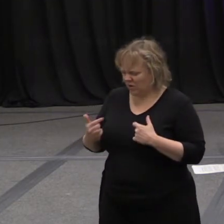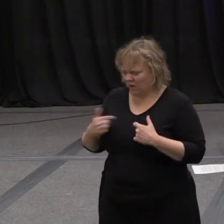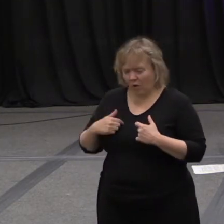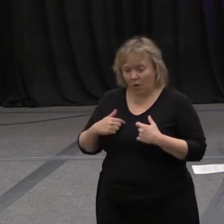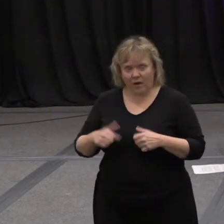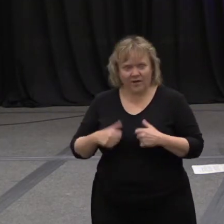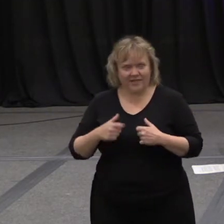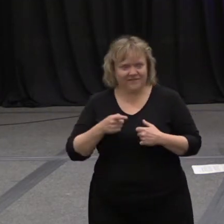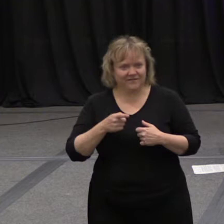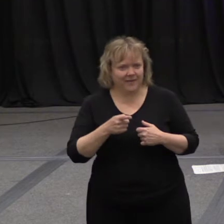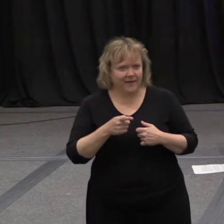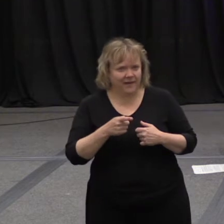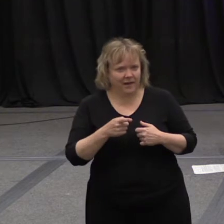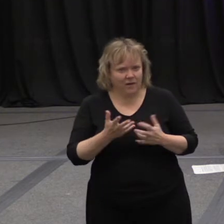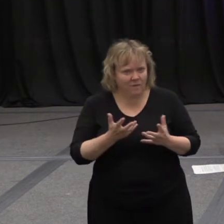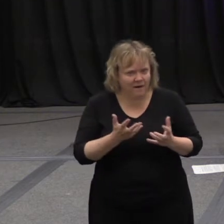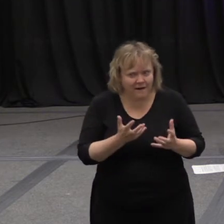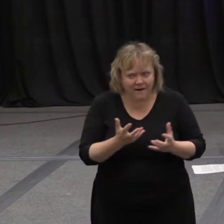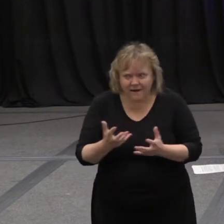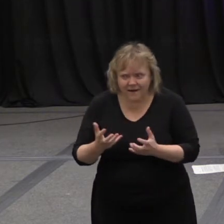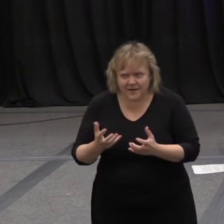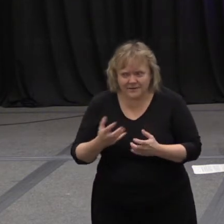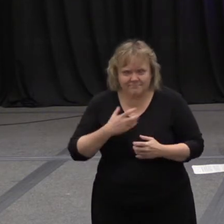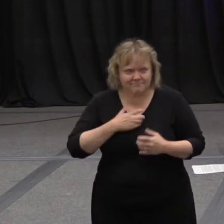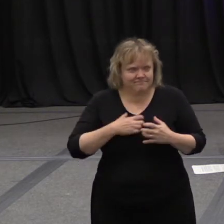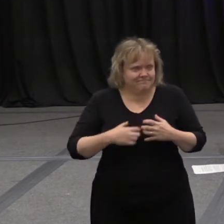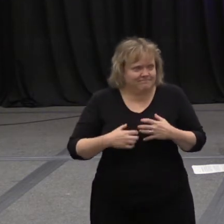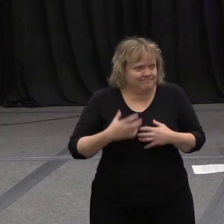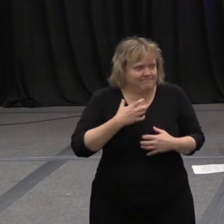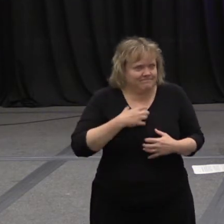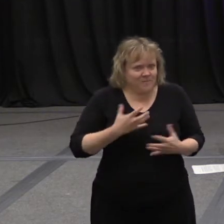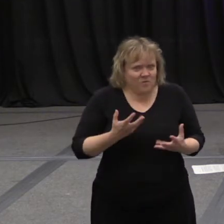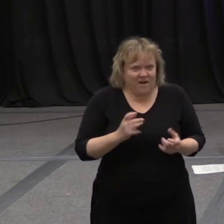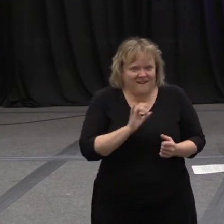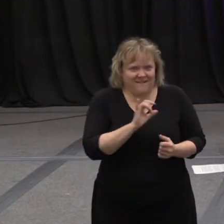I don't want to live here. Yeah, I want to live up here.